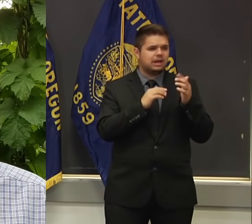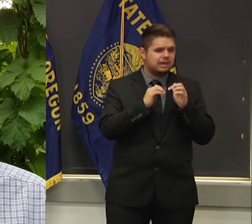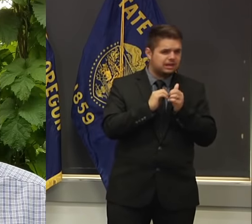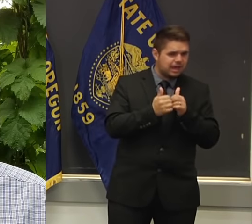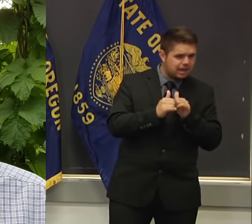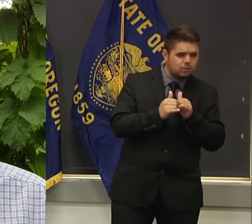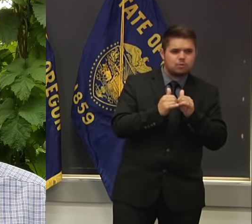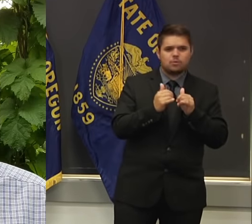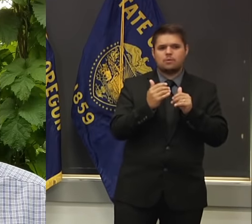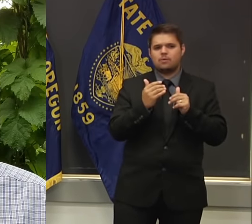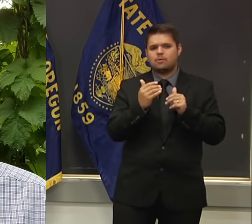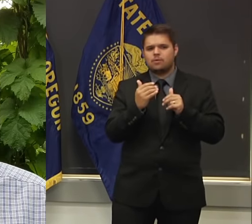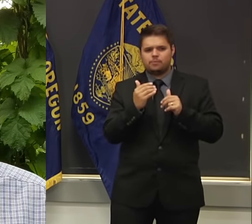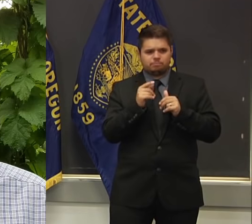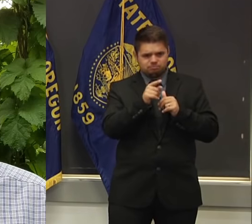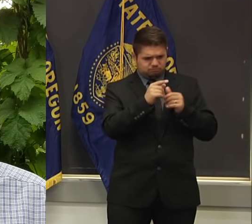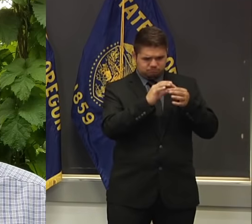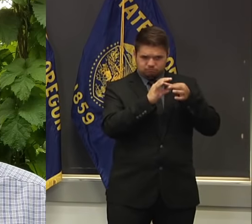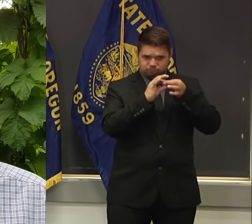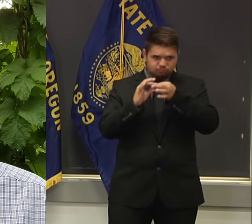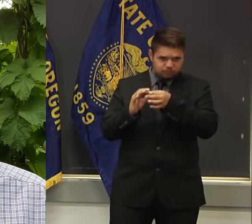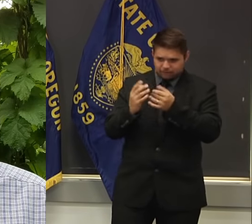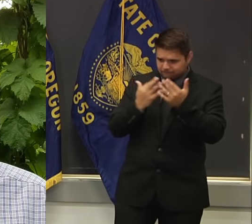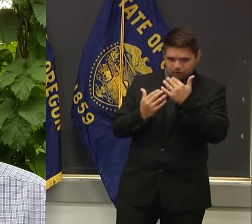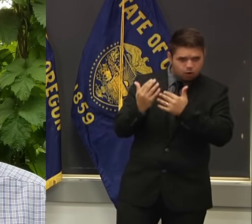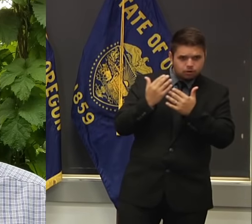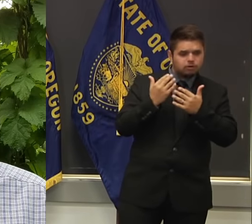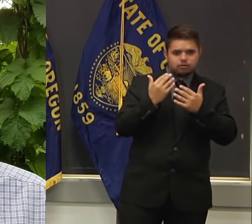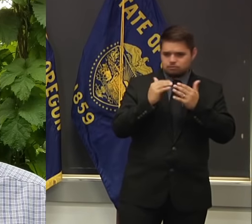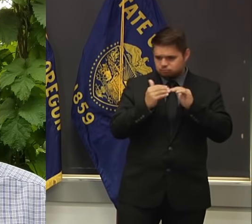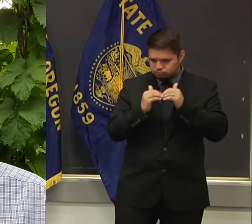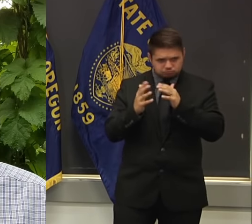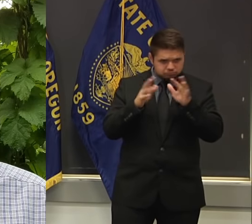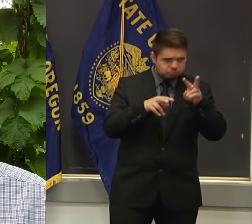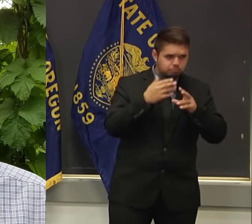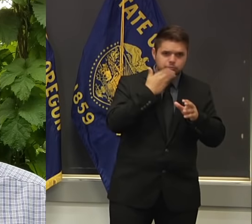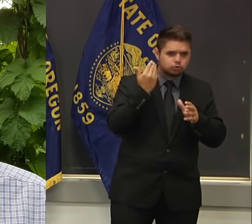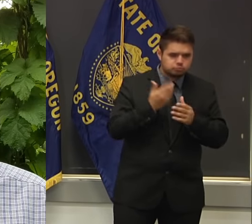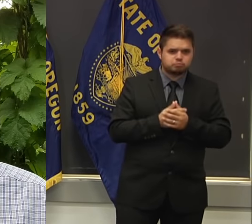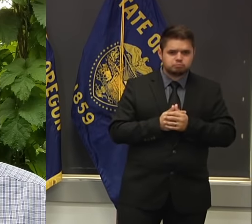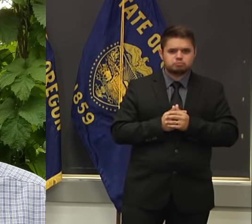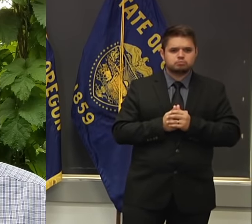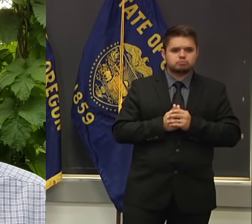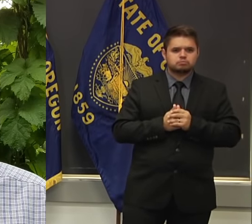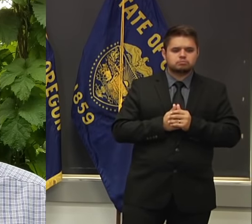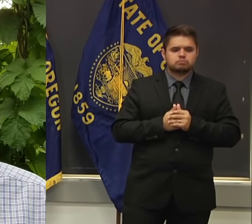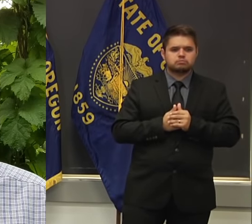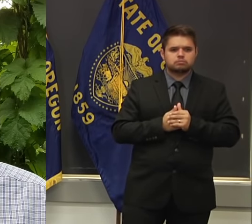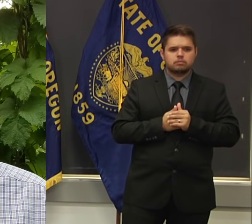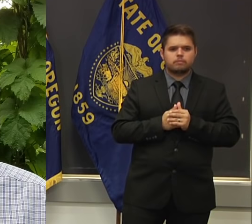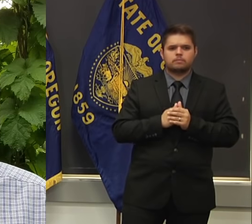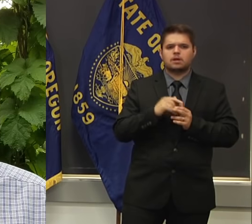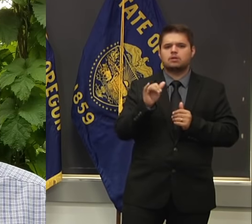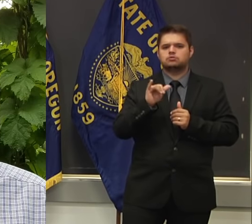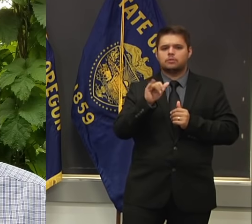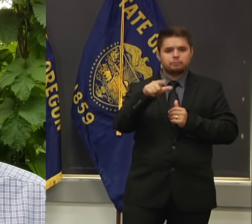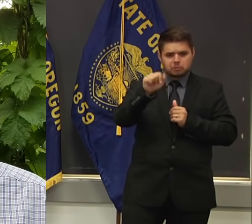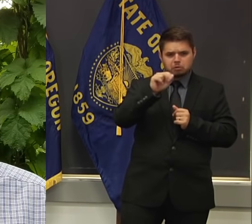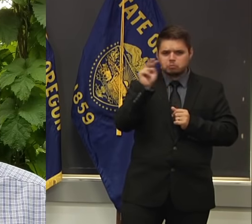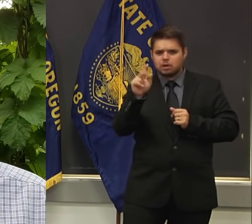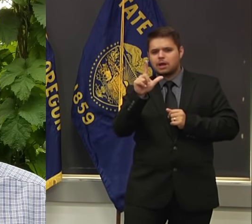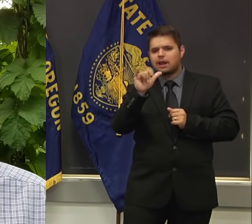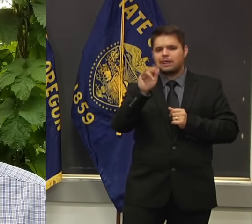there are fires currently active around the state. And you can also get real-time air quality information